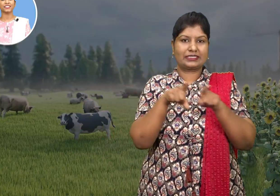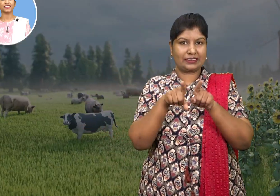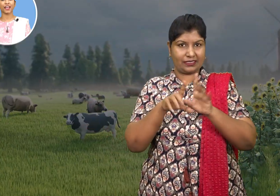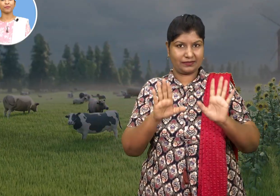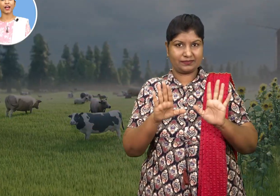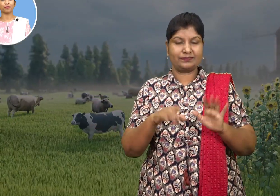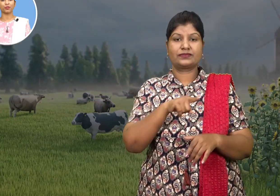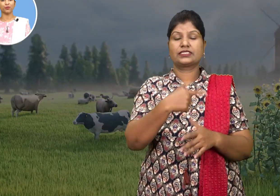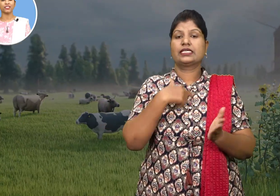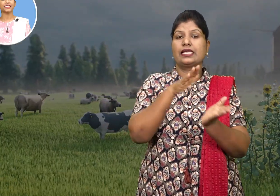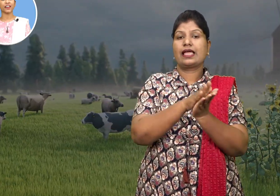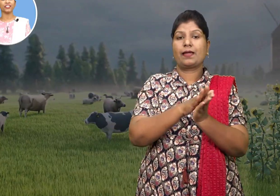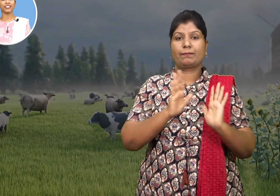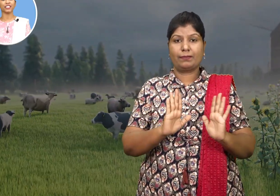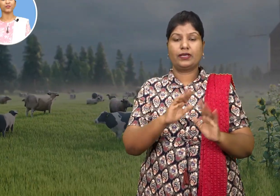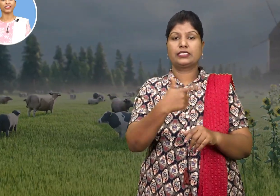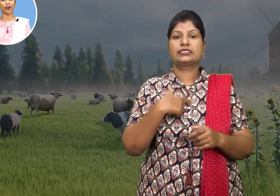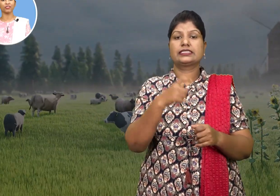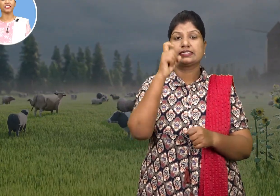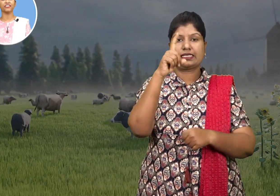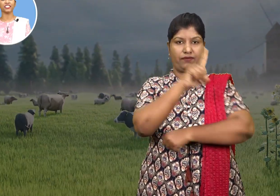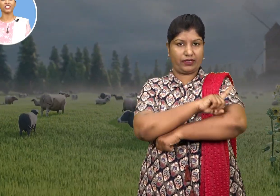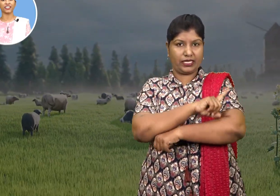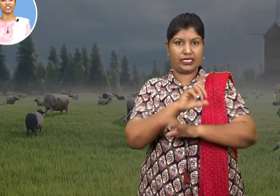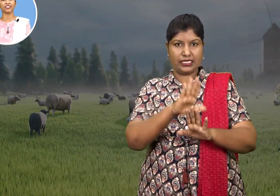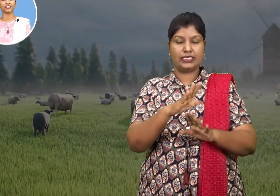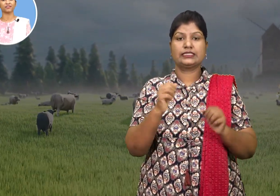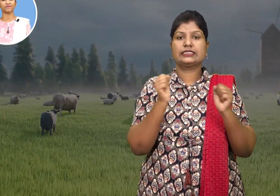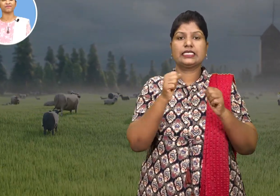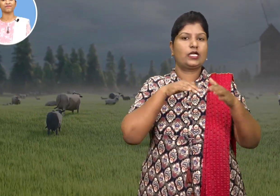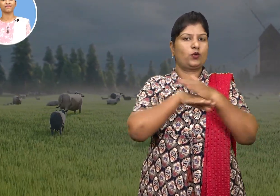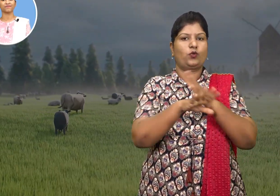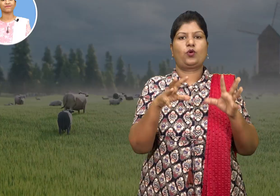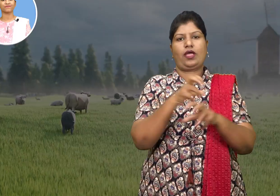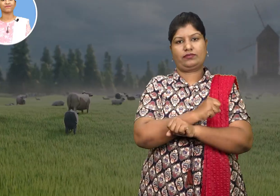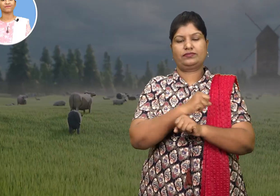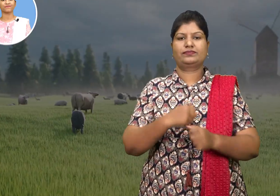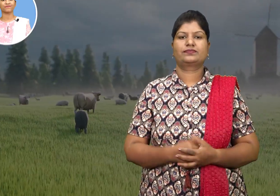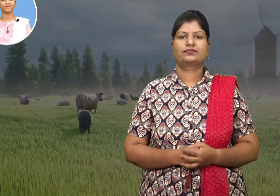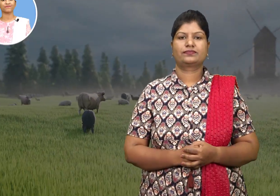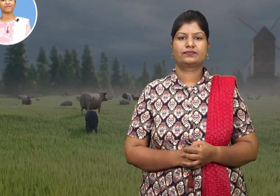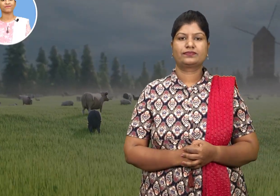and is kept up to 7 days without refrigeration.